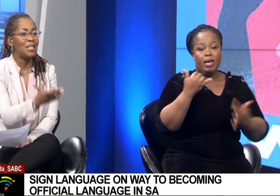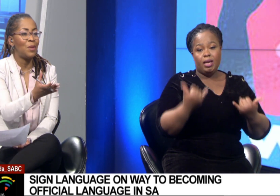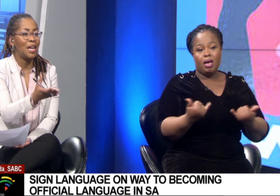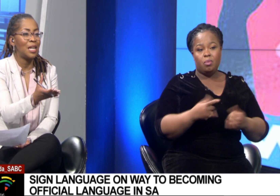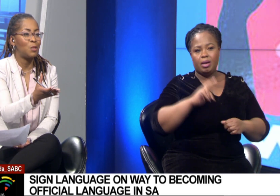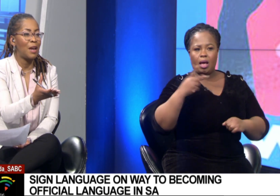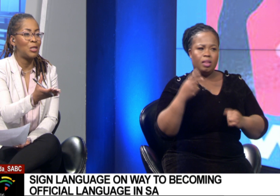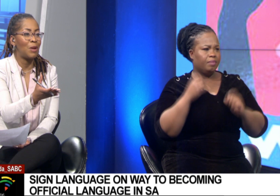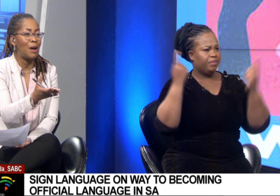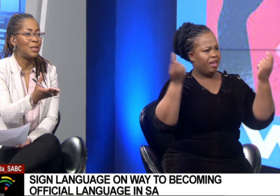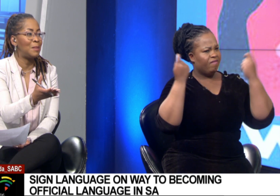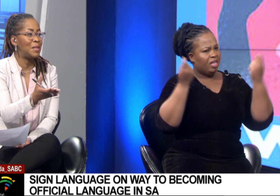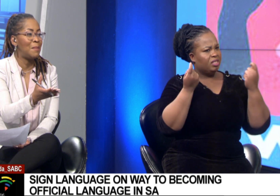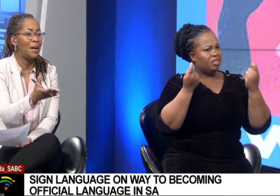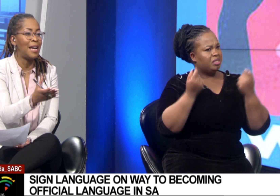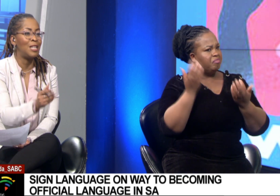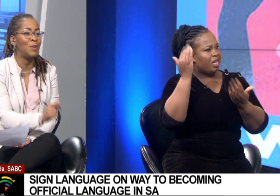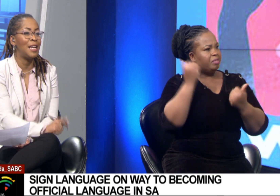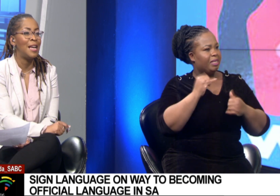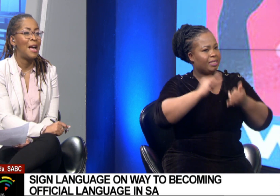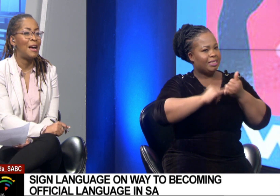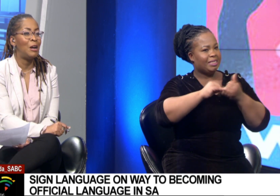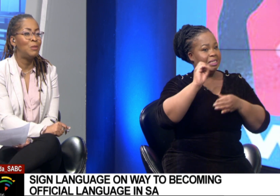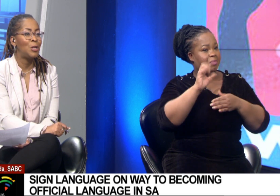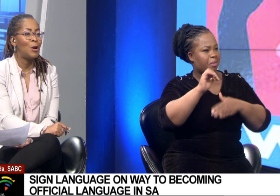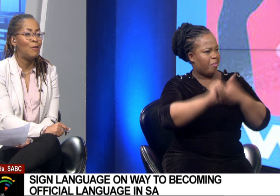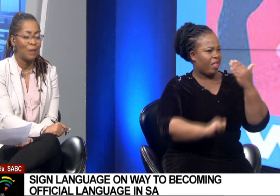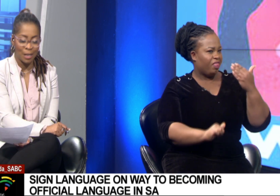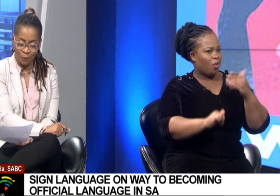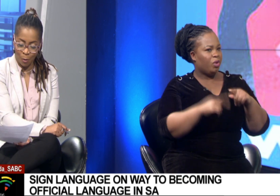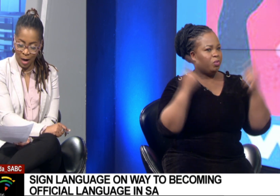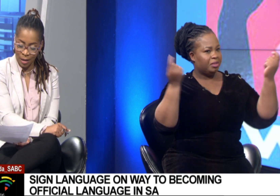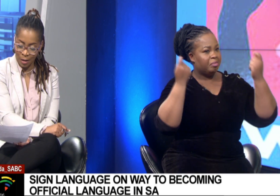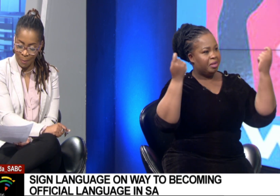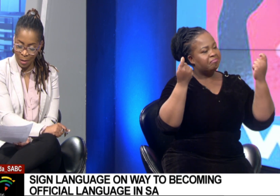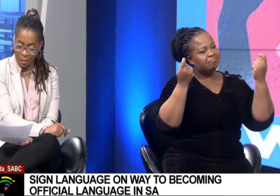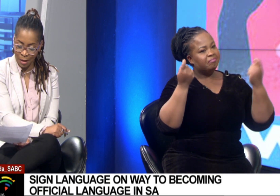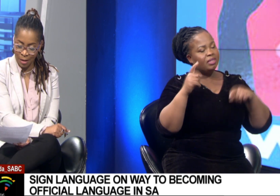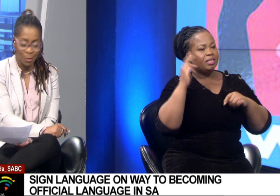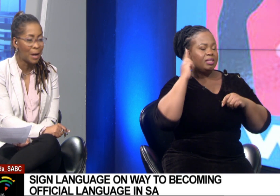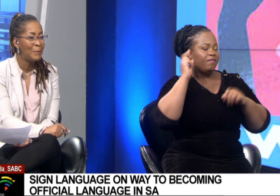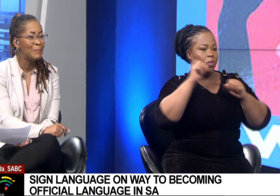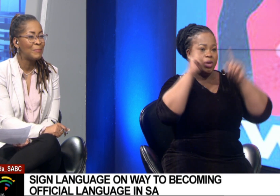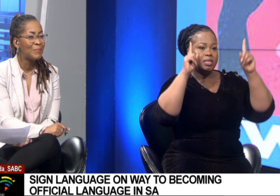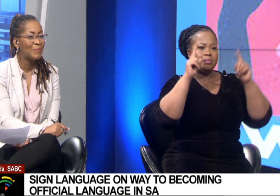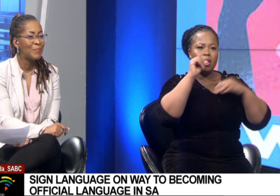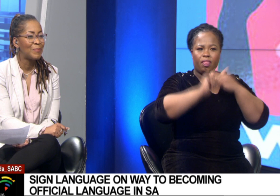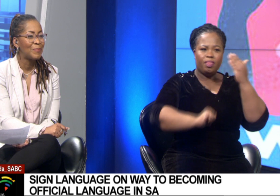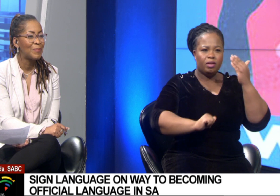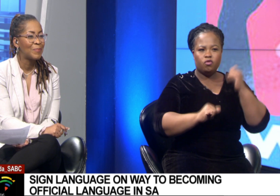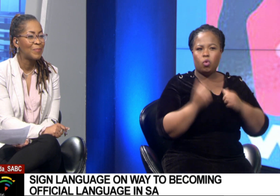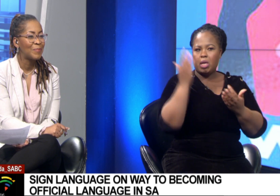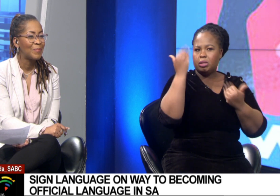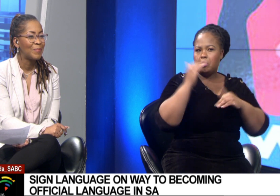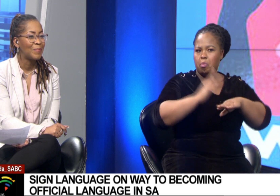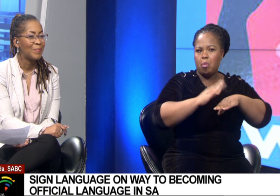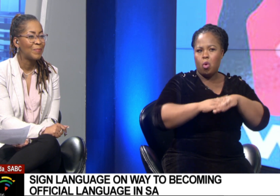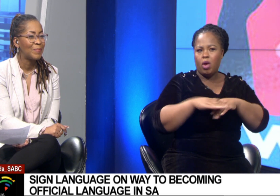of the events that we can expect throughout September as we observe Deaf Awareness Month, Samora?